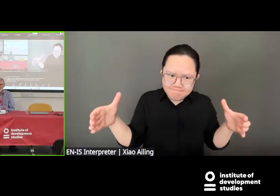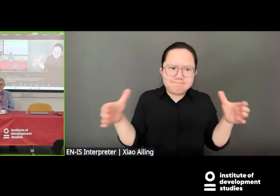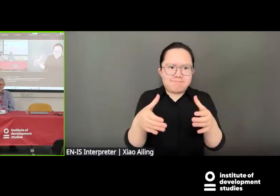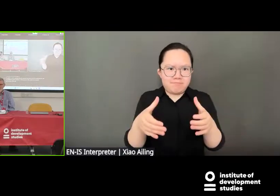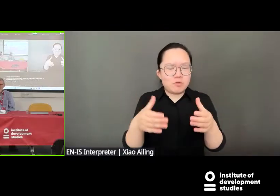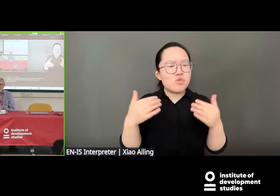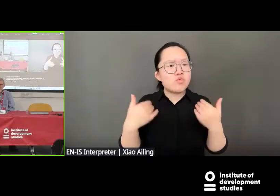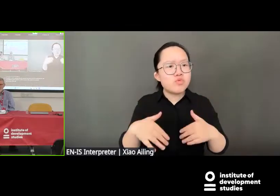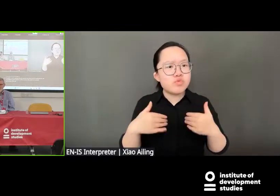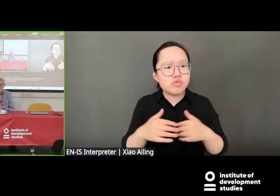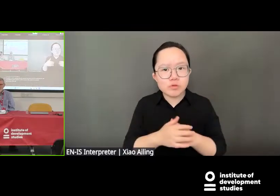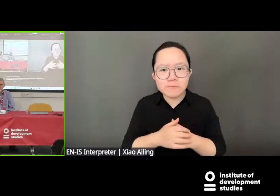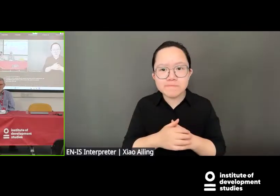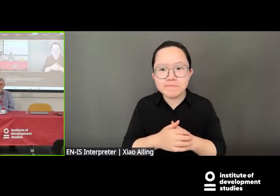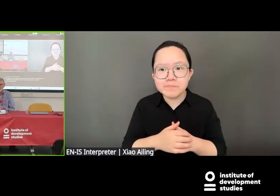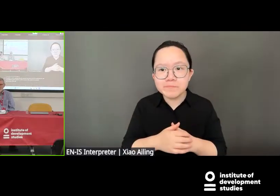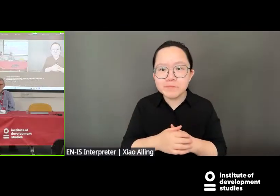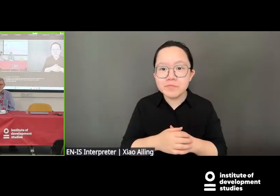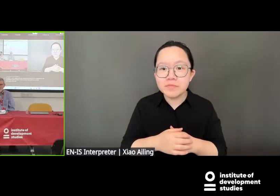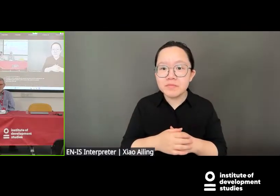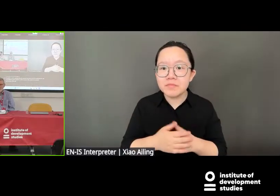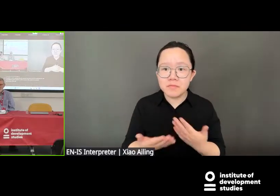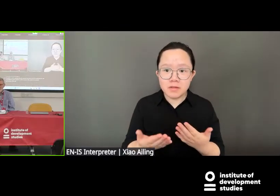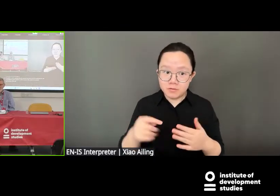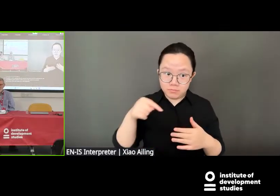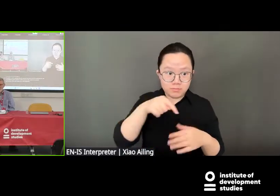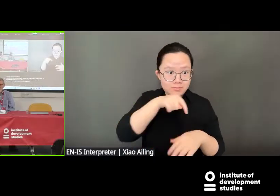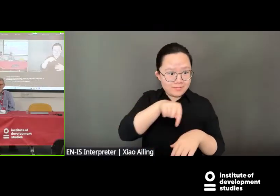disabilities contributes to bringing a shift in whose